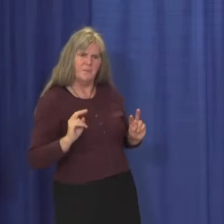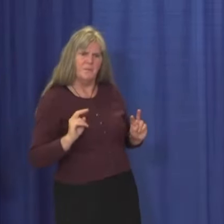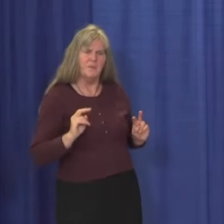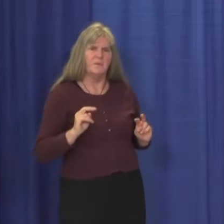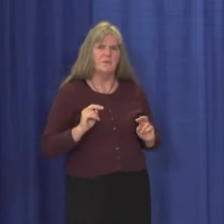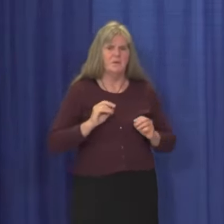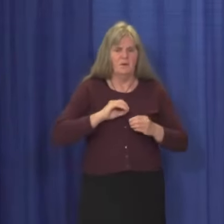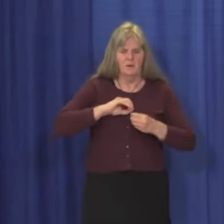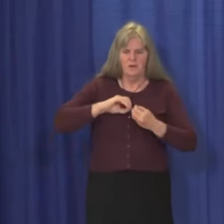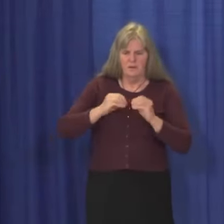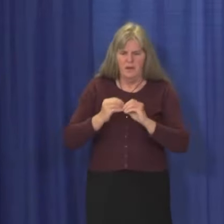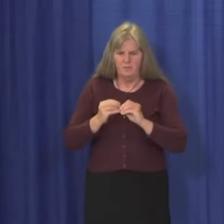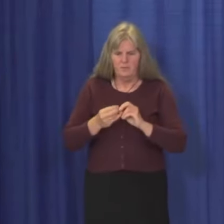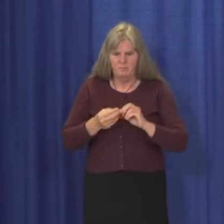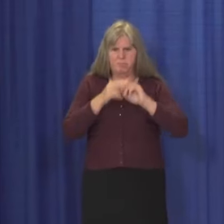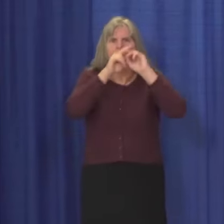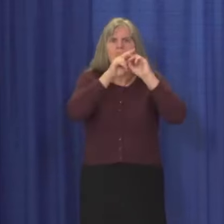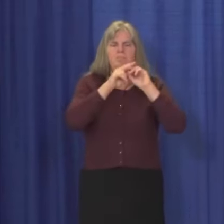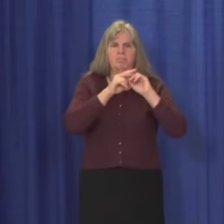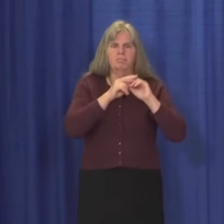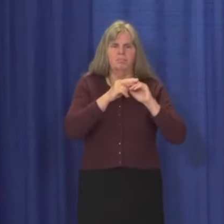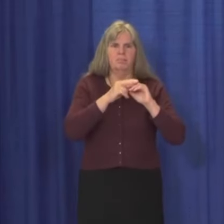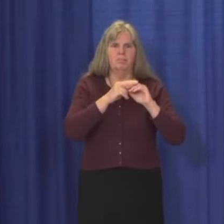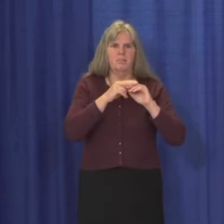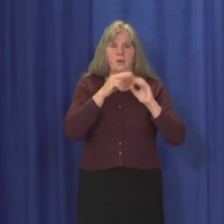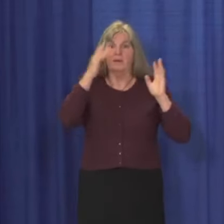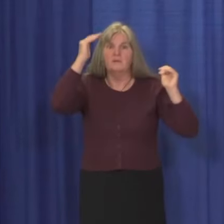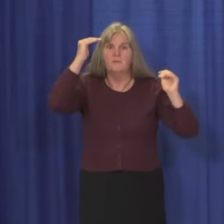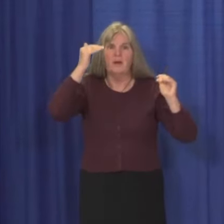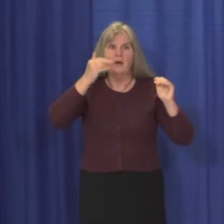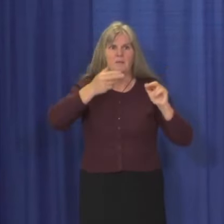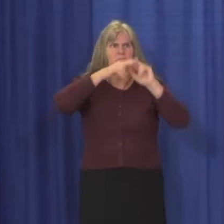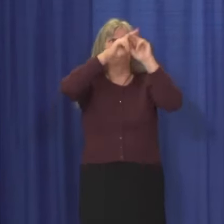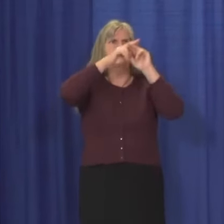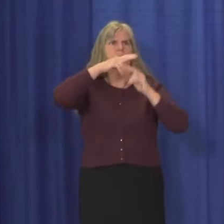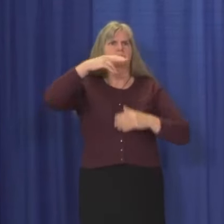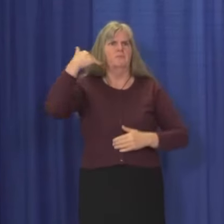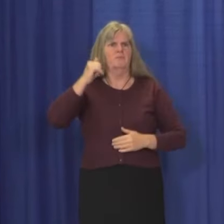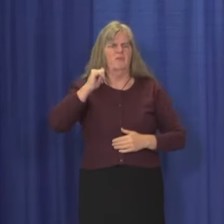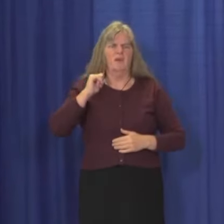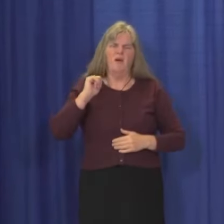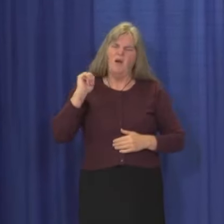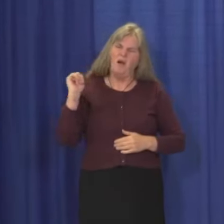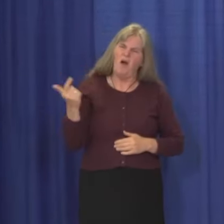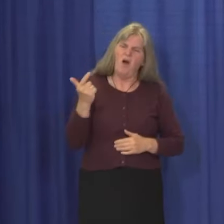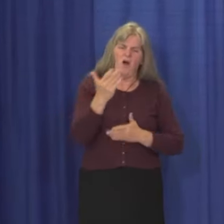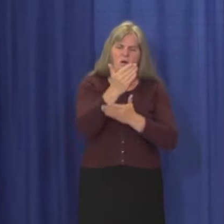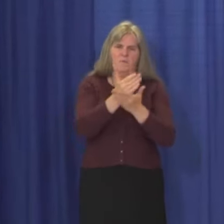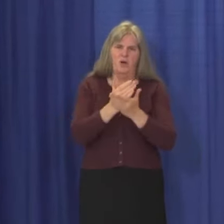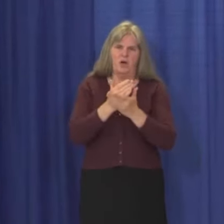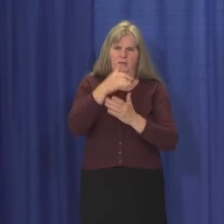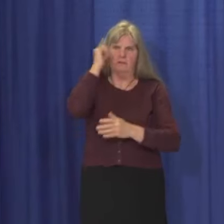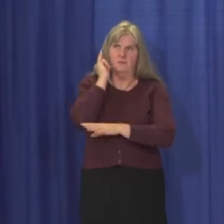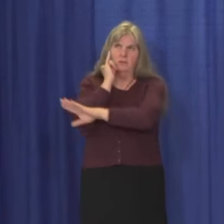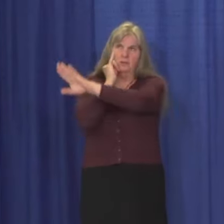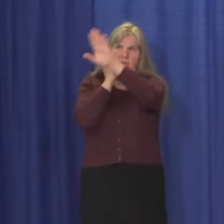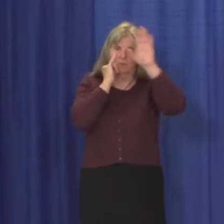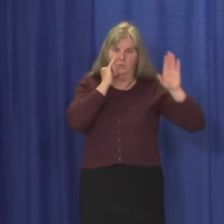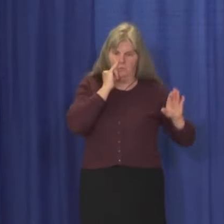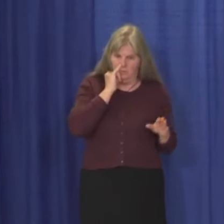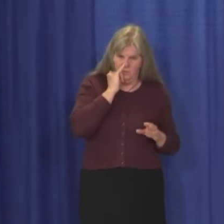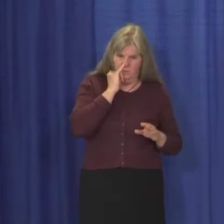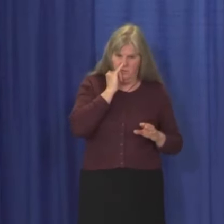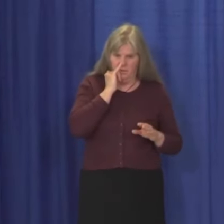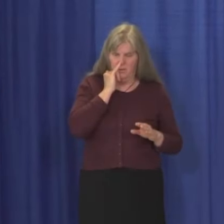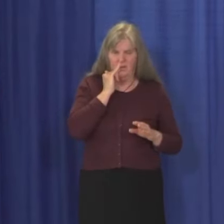to heights that no one expected as the virus swept through all corners of our territory, targeting those who